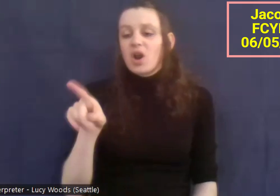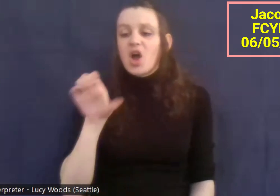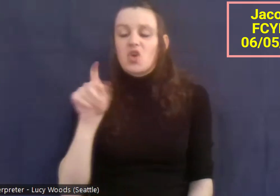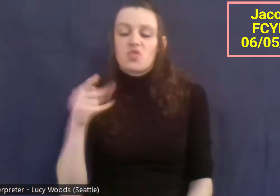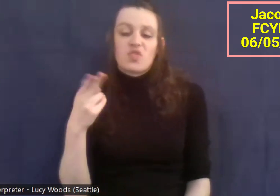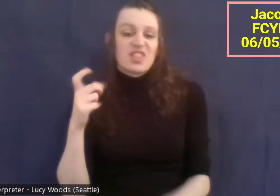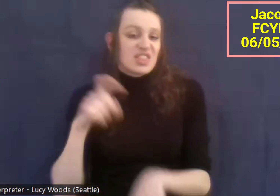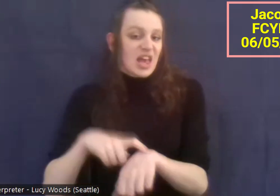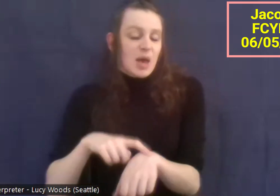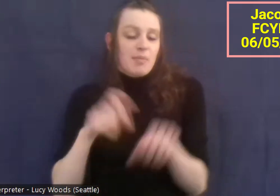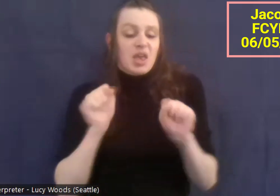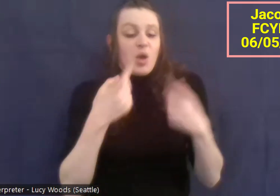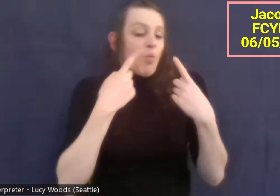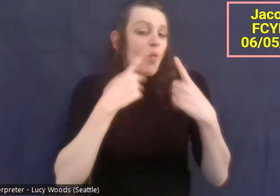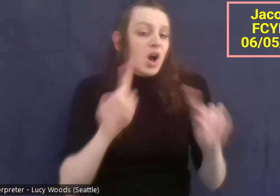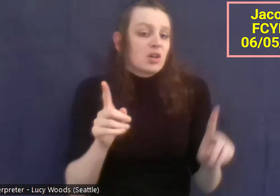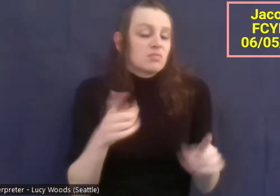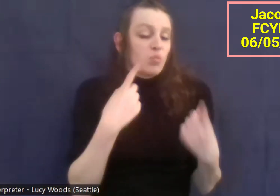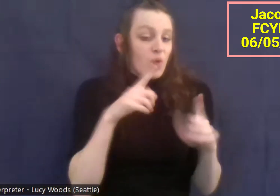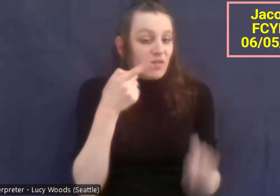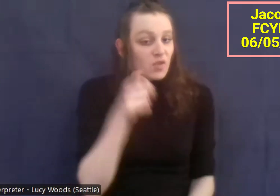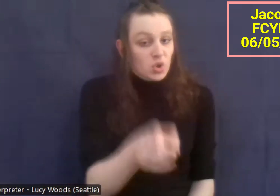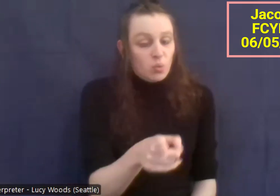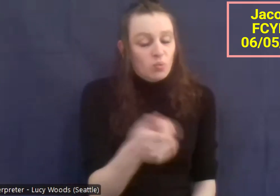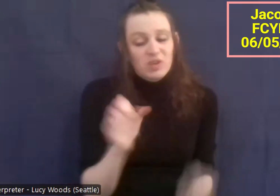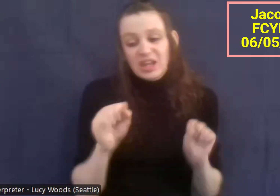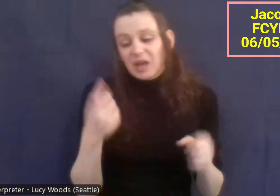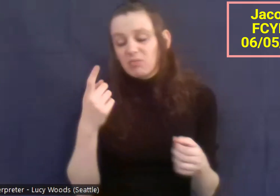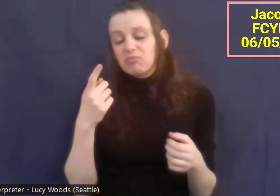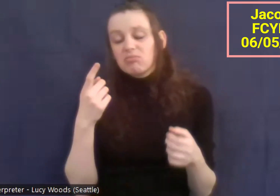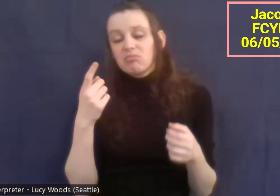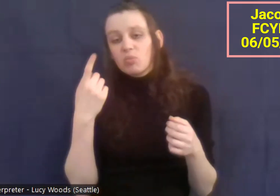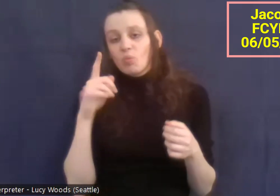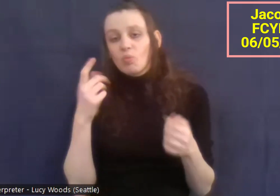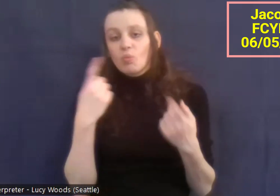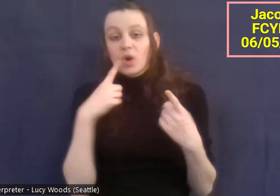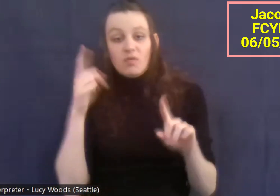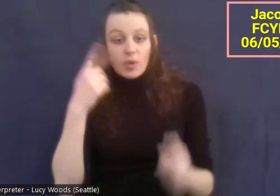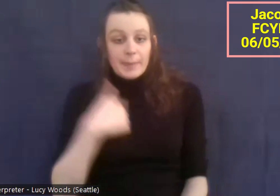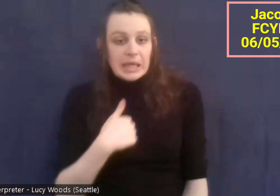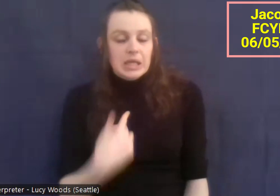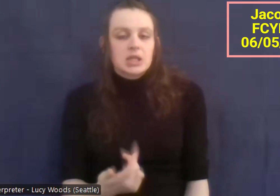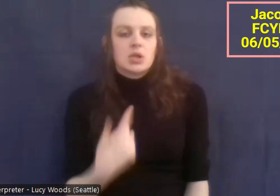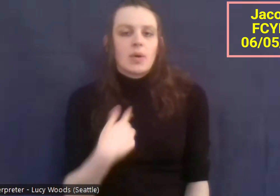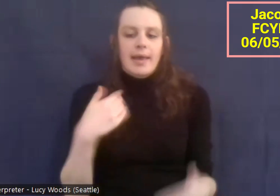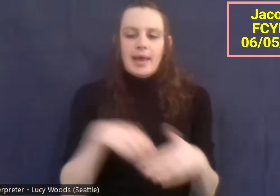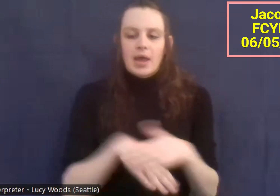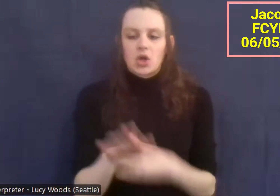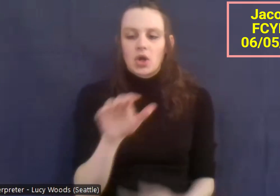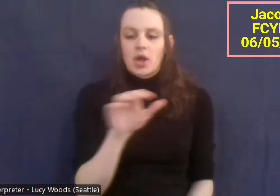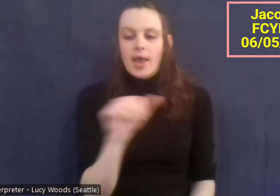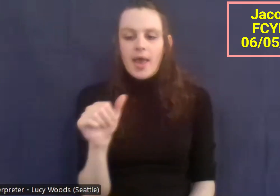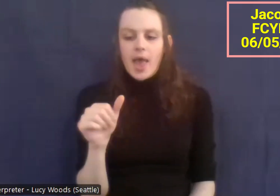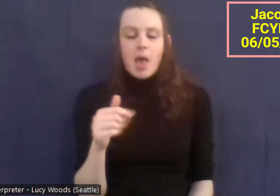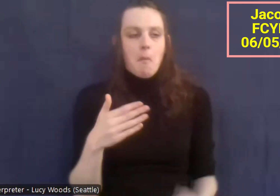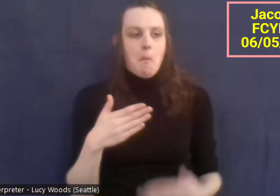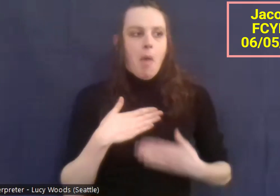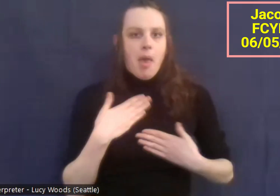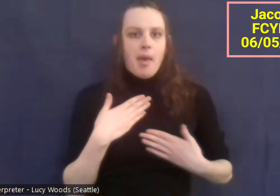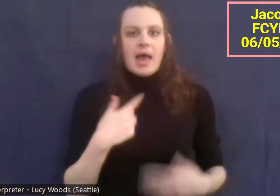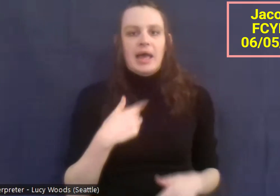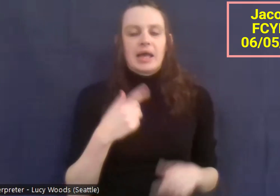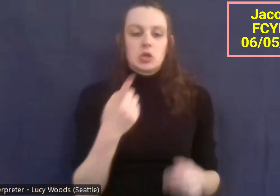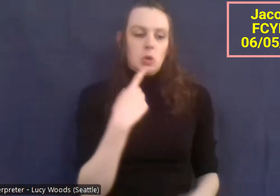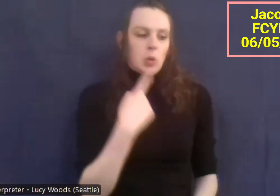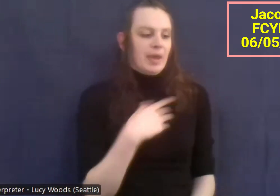it has worked for me. So I got into the program pretty fucking heavy. I was told 90 meetings, 90 days. I was like, I don't know if